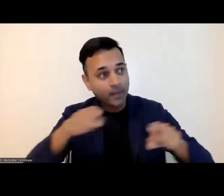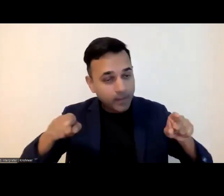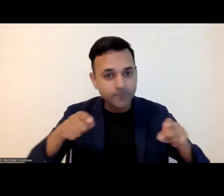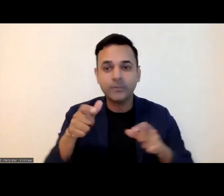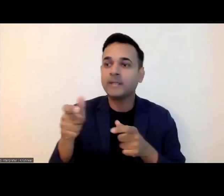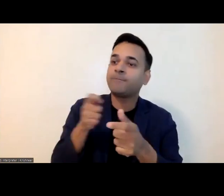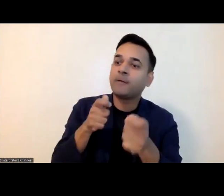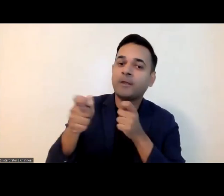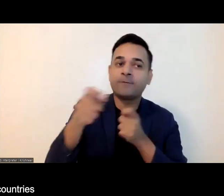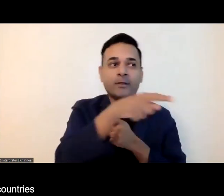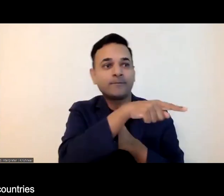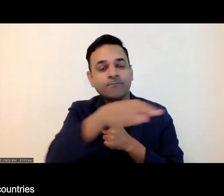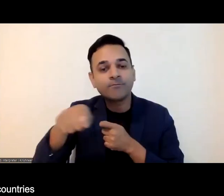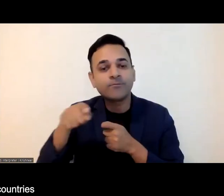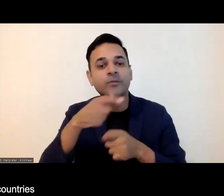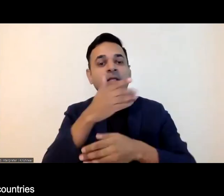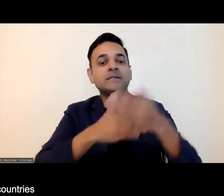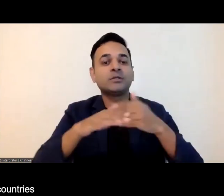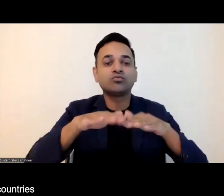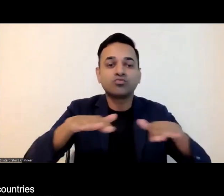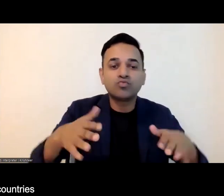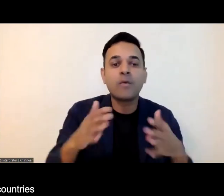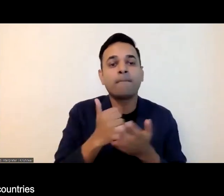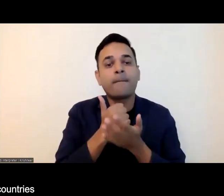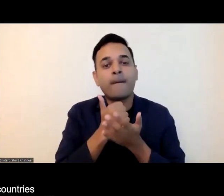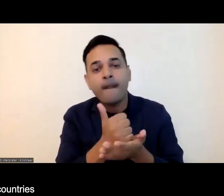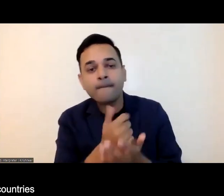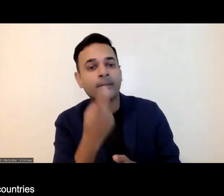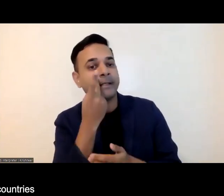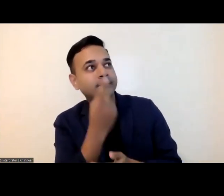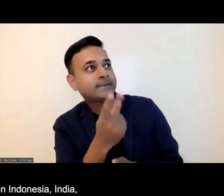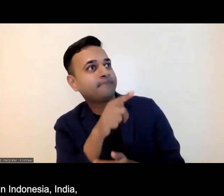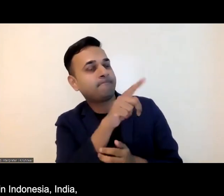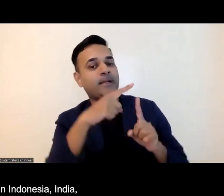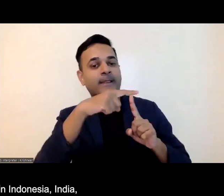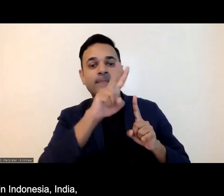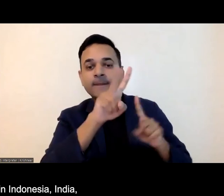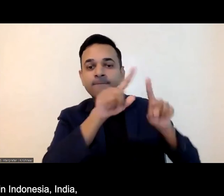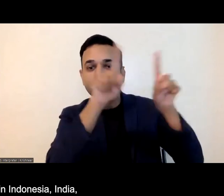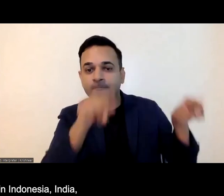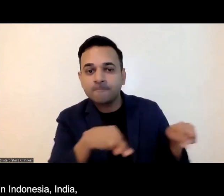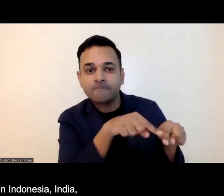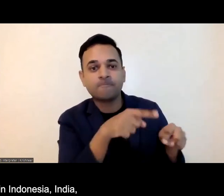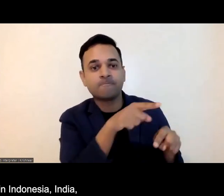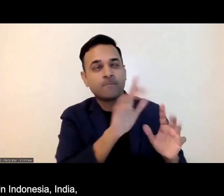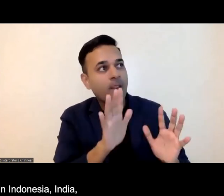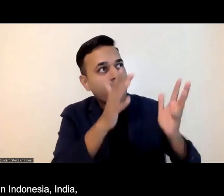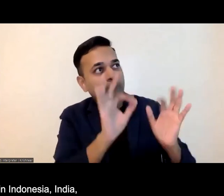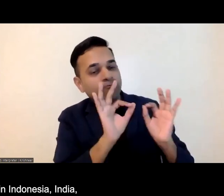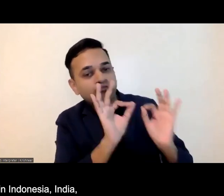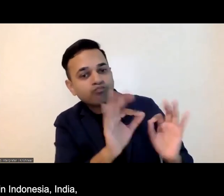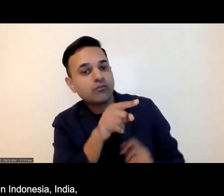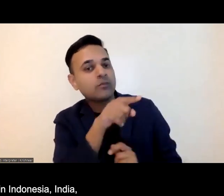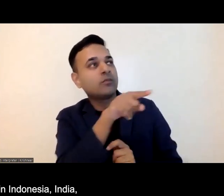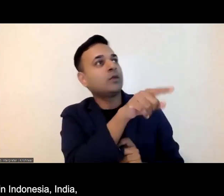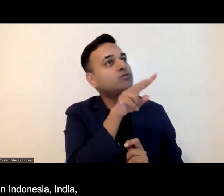I have seen laws in other countries regarding people with disability. I heard some laws in